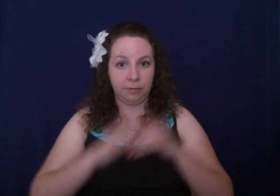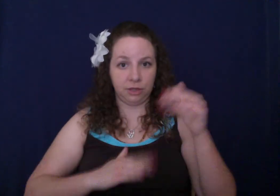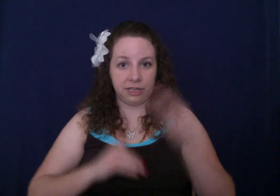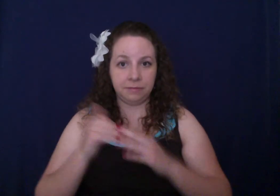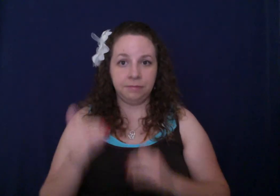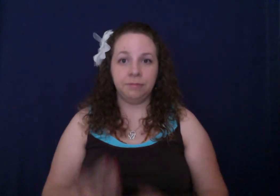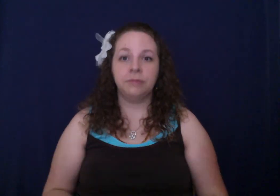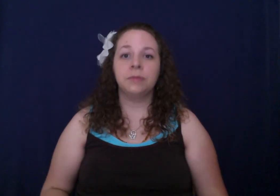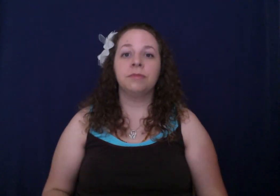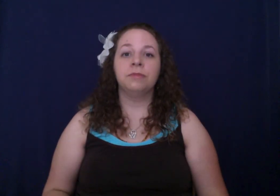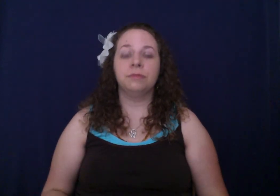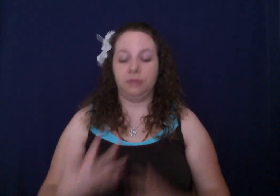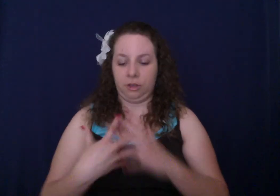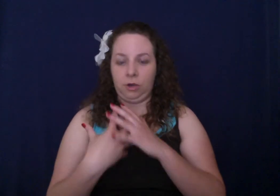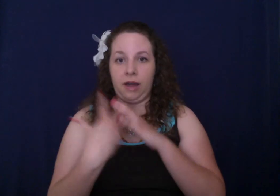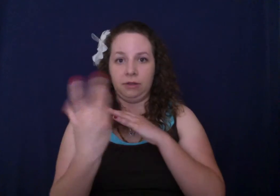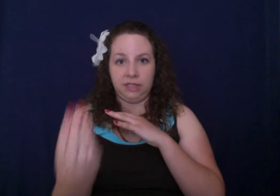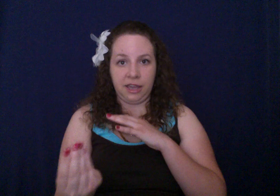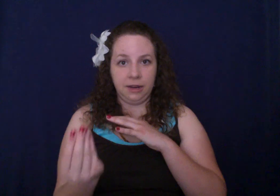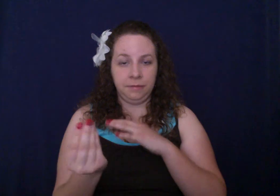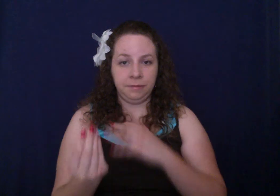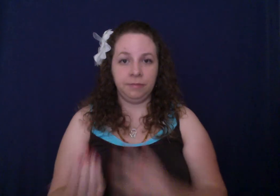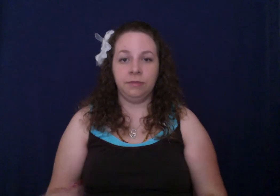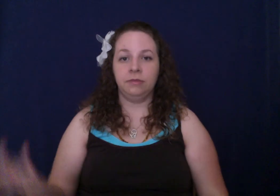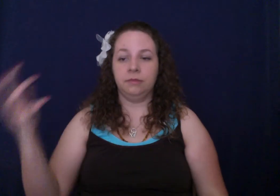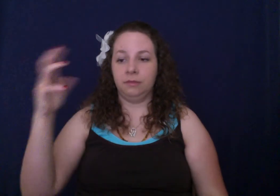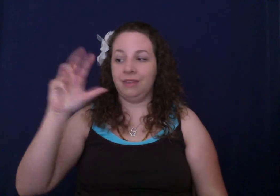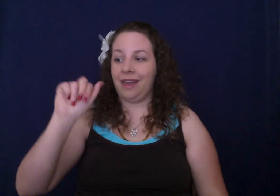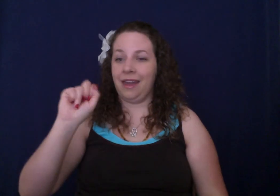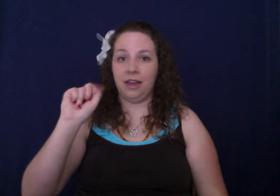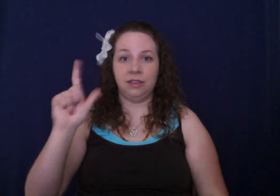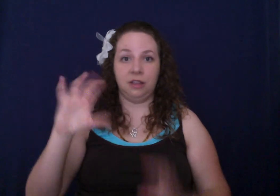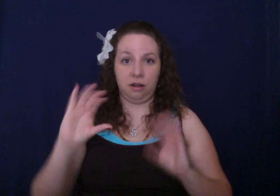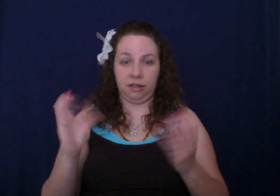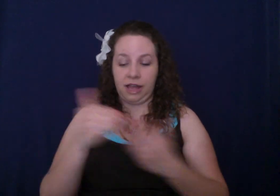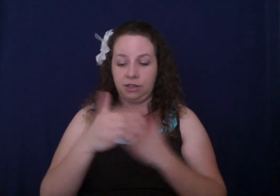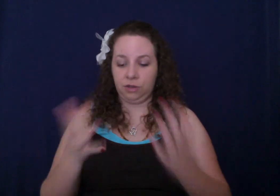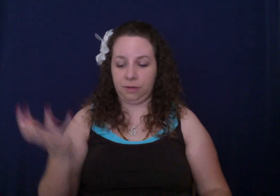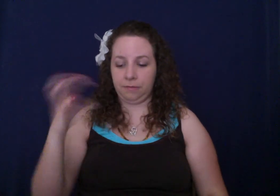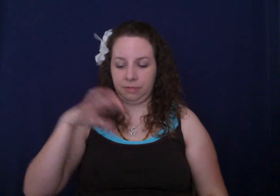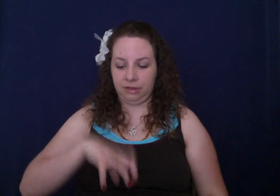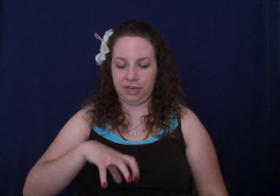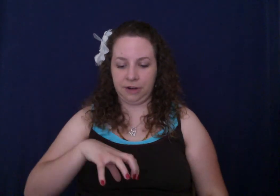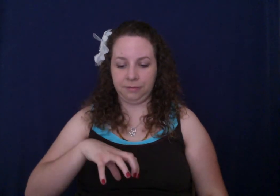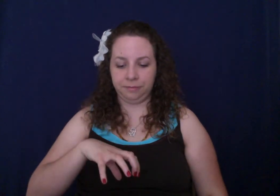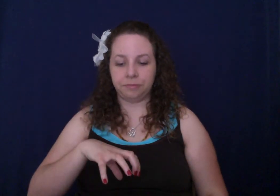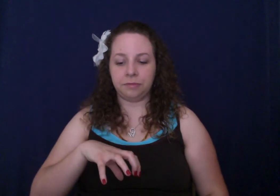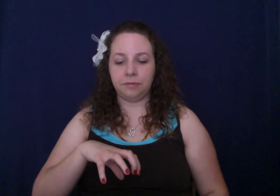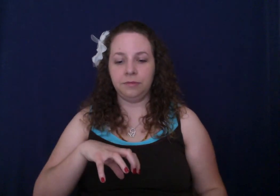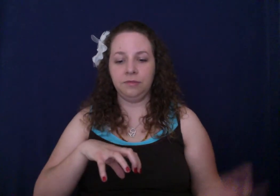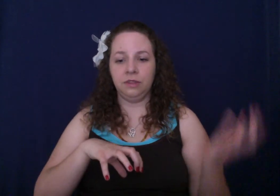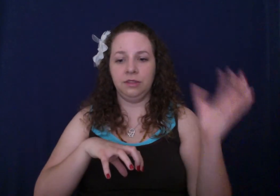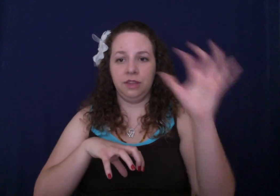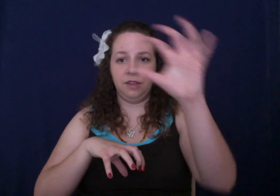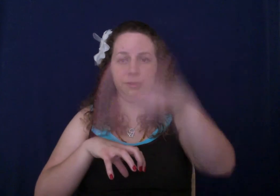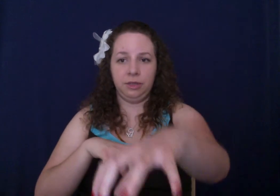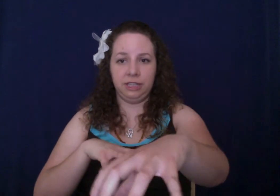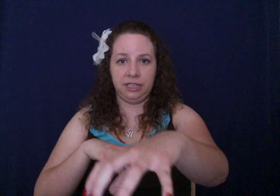building. Go outside. ASL classroom is here. The other building is